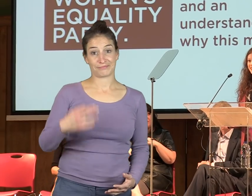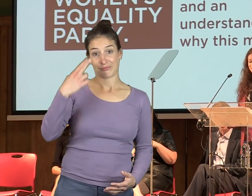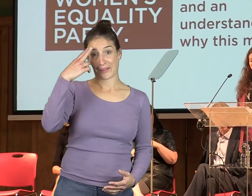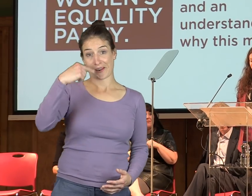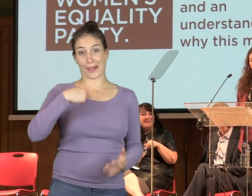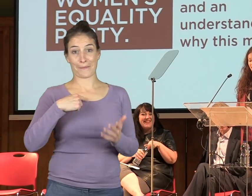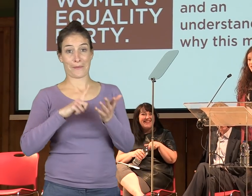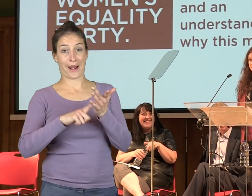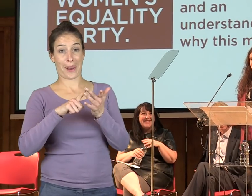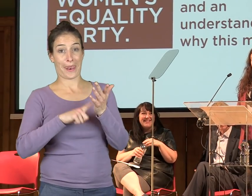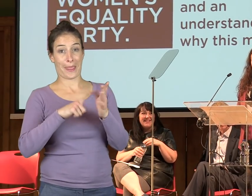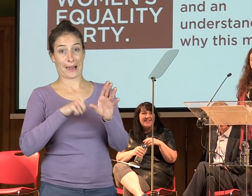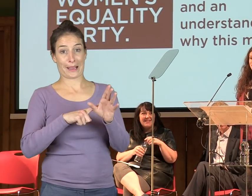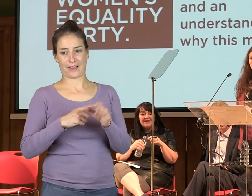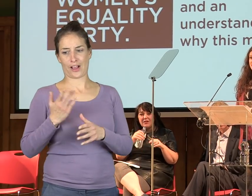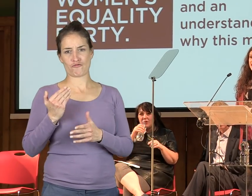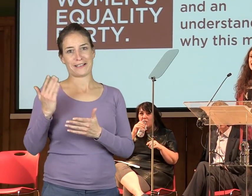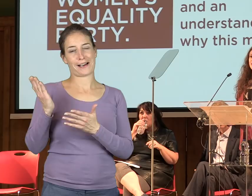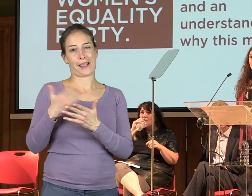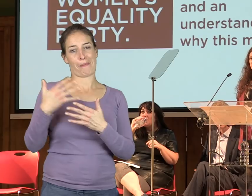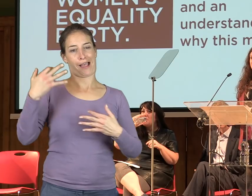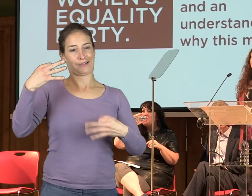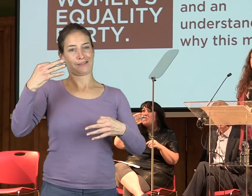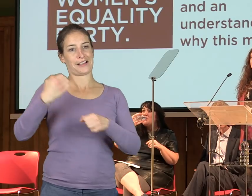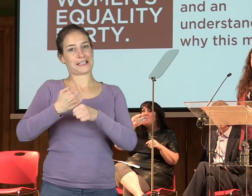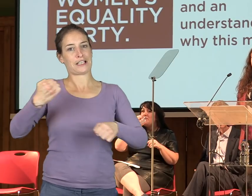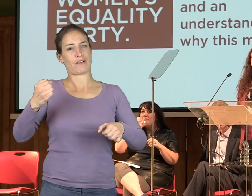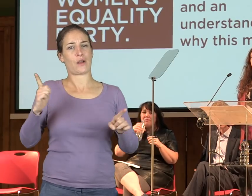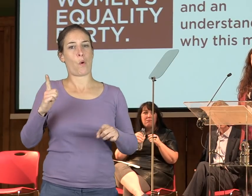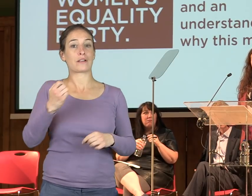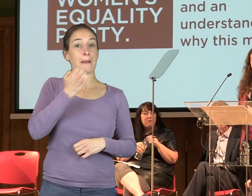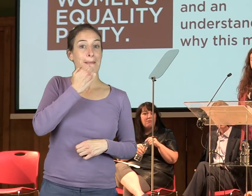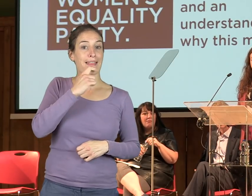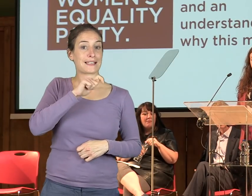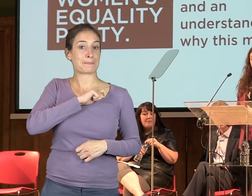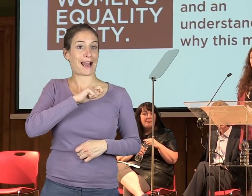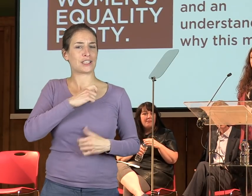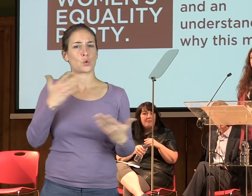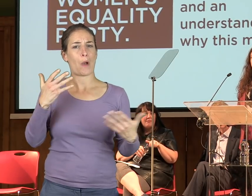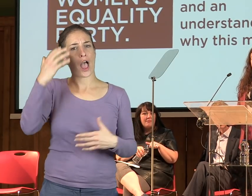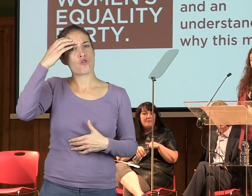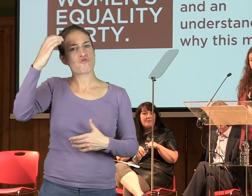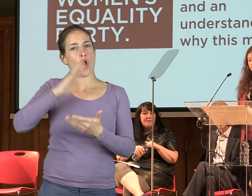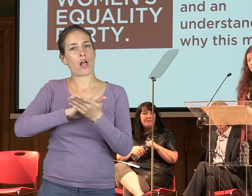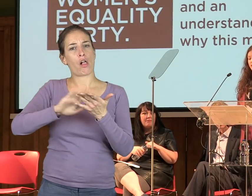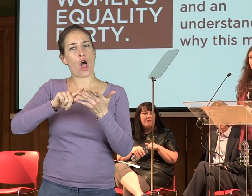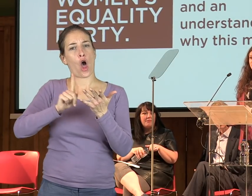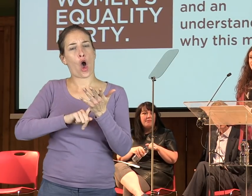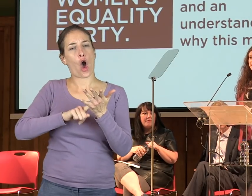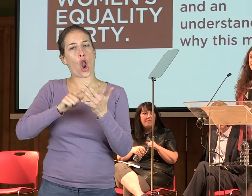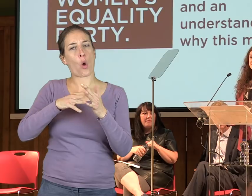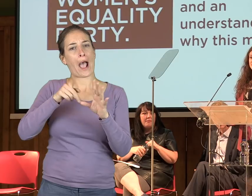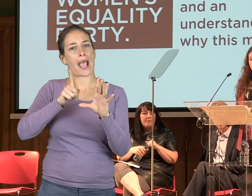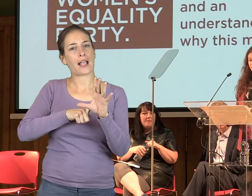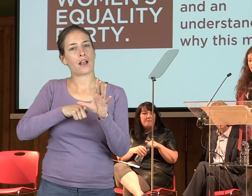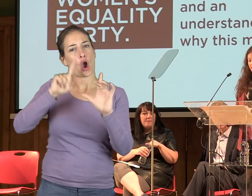I'm Lily. I've recently finished a degree in maths with Spanish at Royal Holloway, and I join a list of female